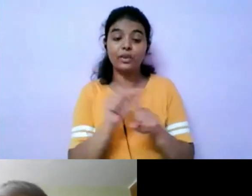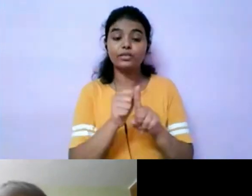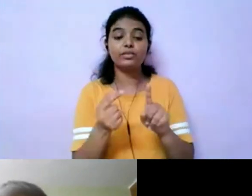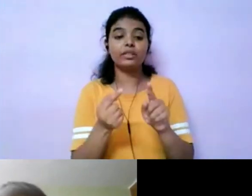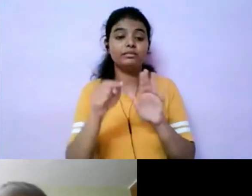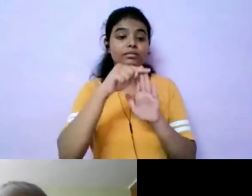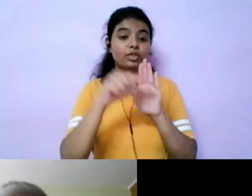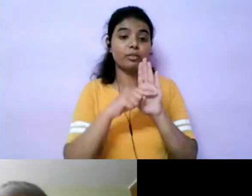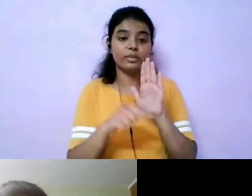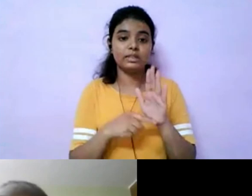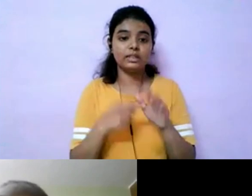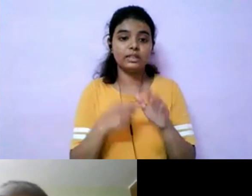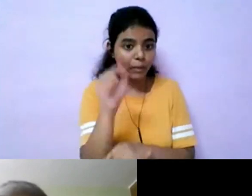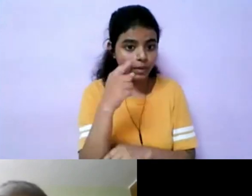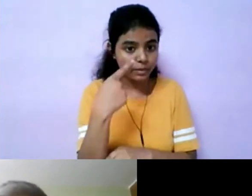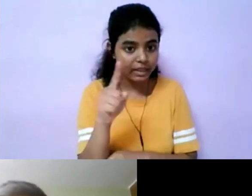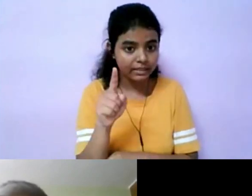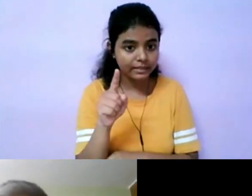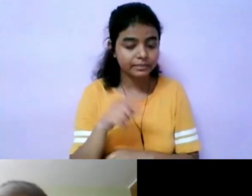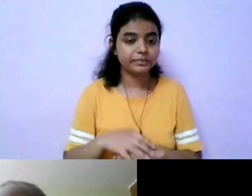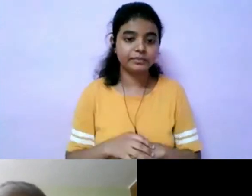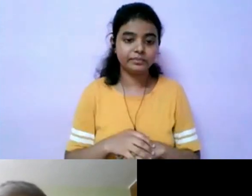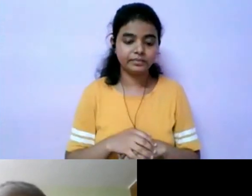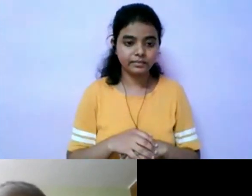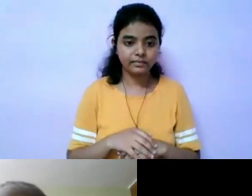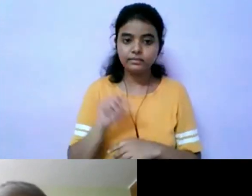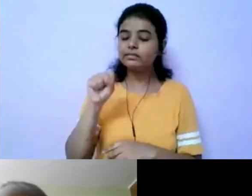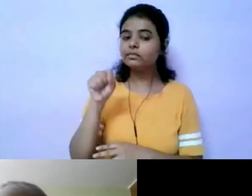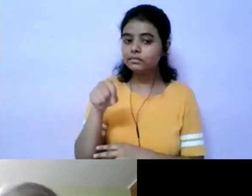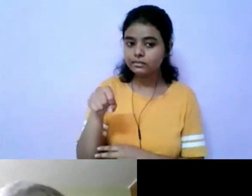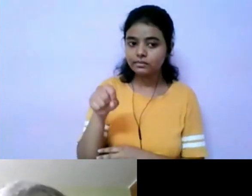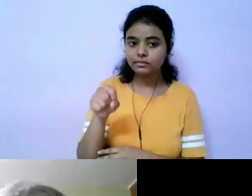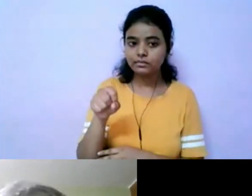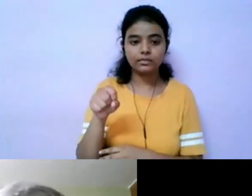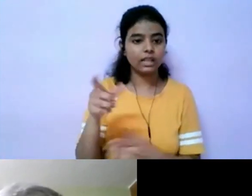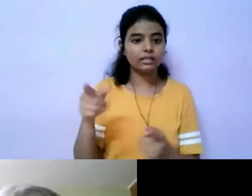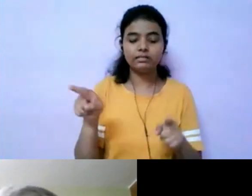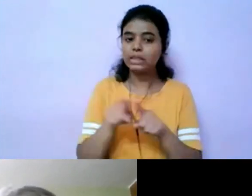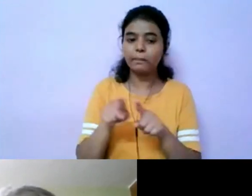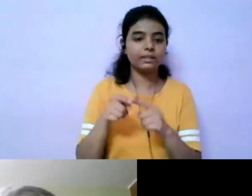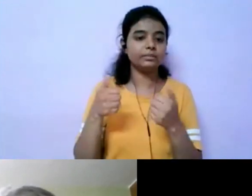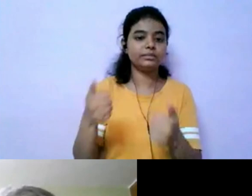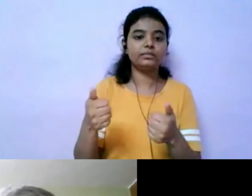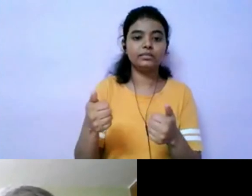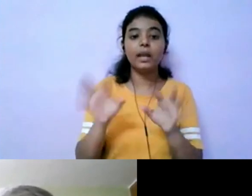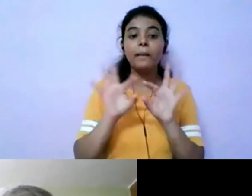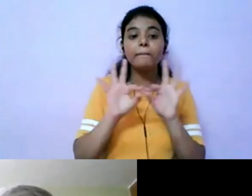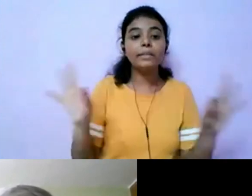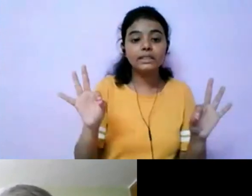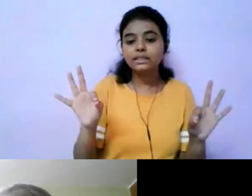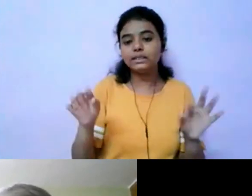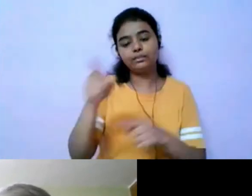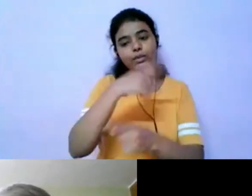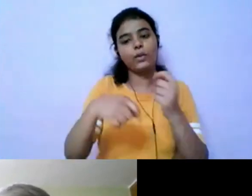at work. I guess. As Ringo Starr would say, peace and love to all of you.